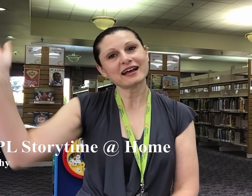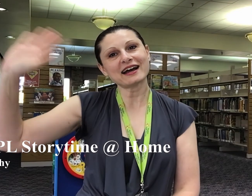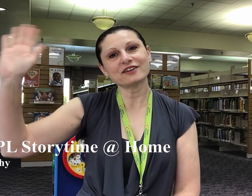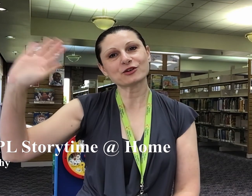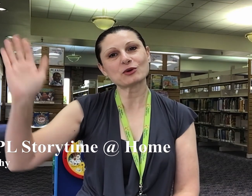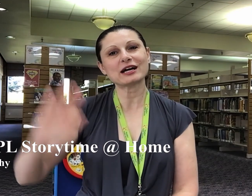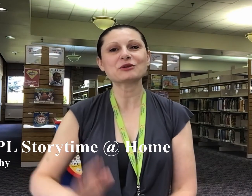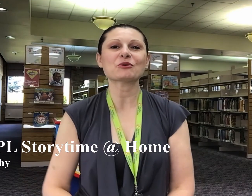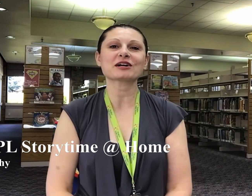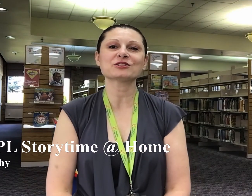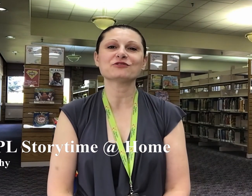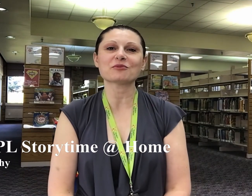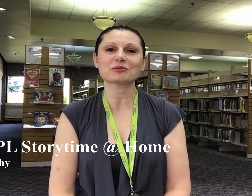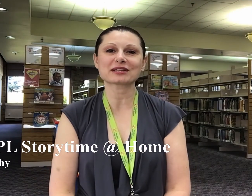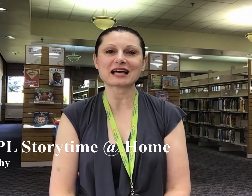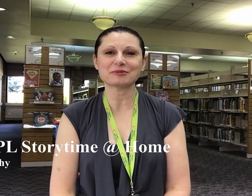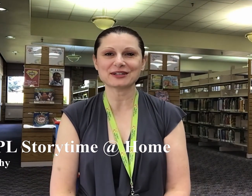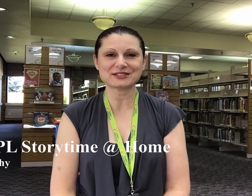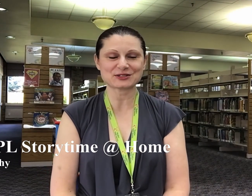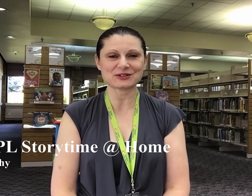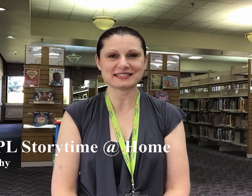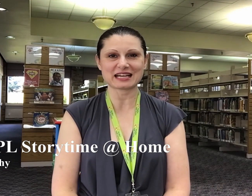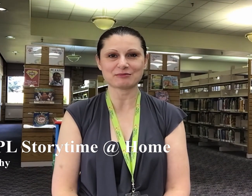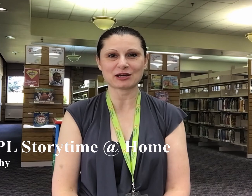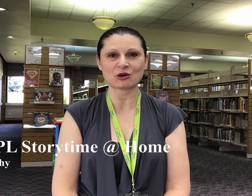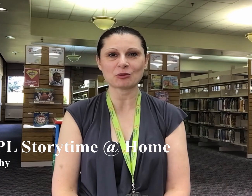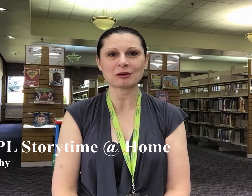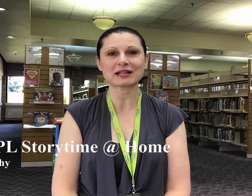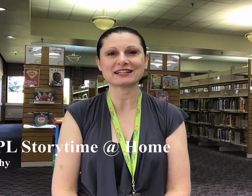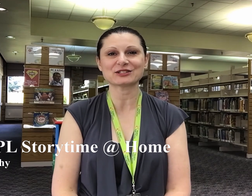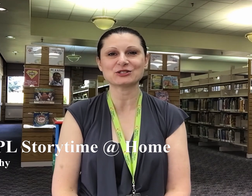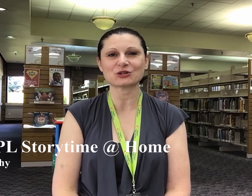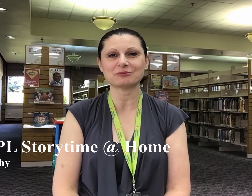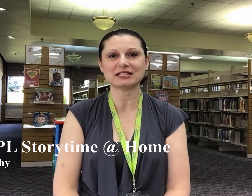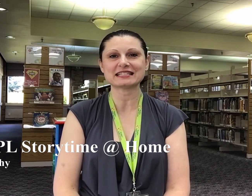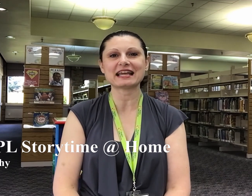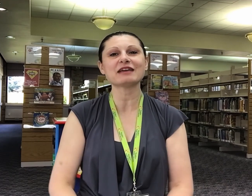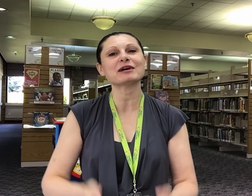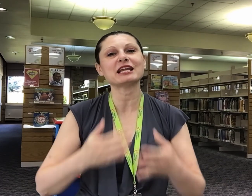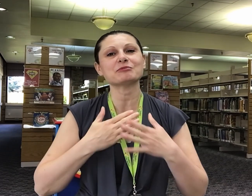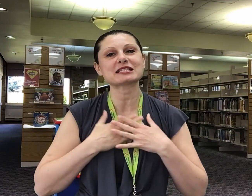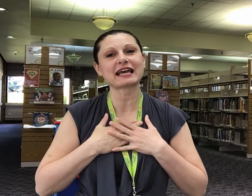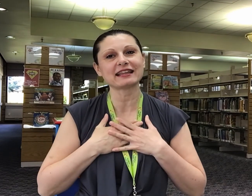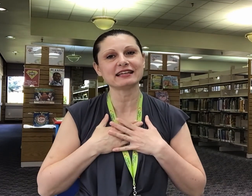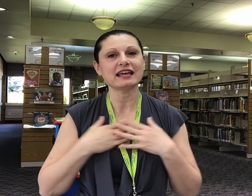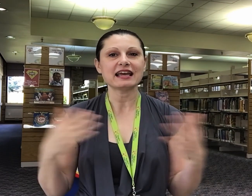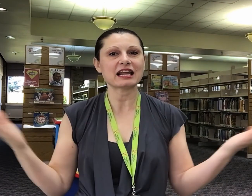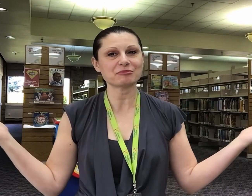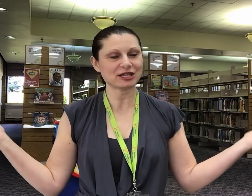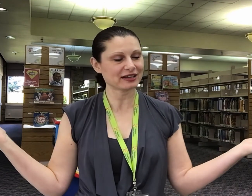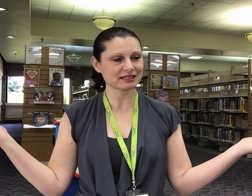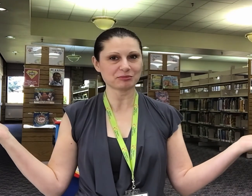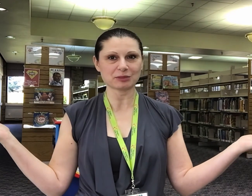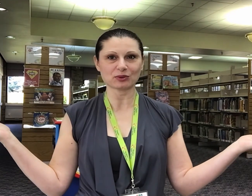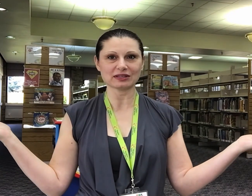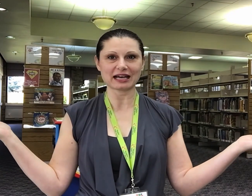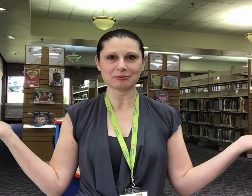Hi everyone, welcome to Vaughan Public Library's Storytime at Home. I'm glad you could join me today. My name is Kathy and I'm here at the Maple